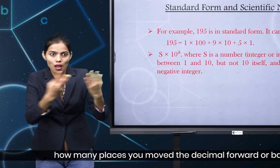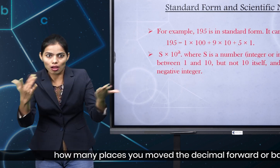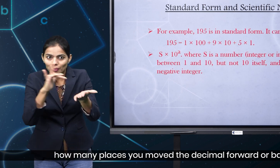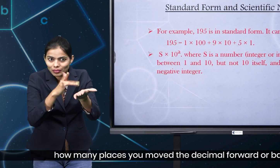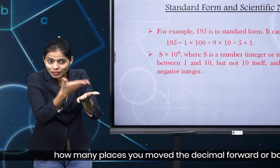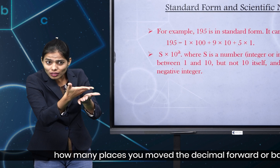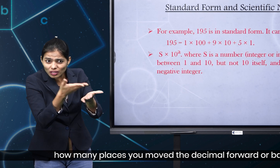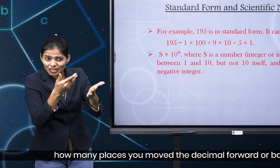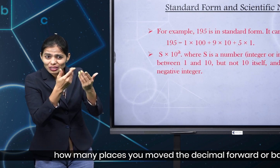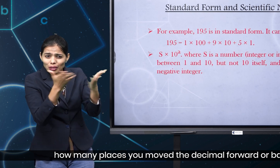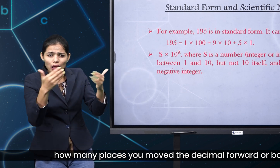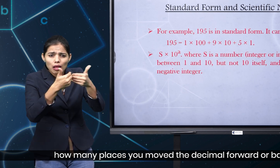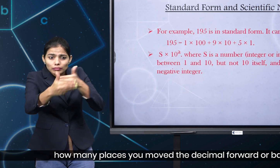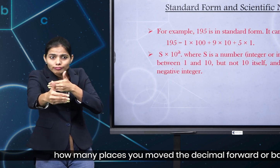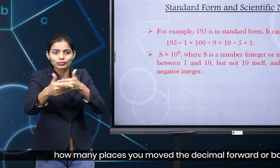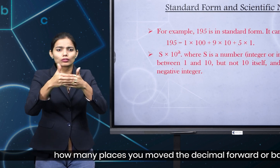or backwards.